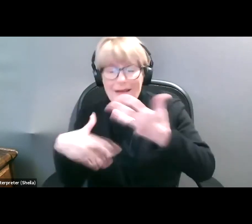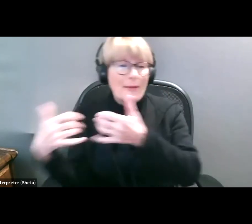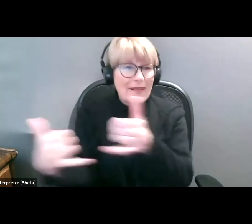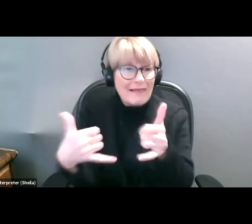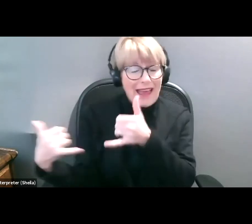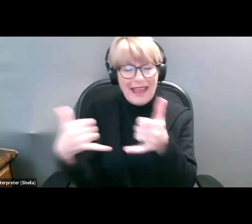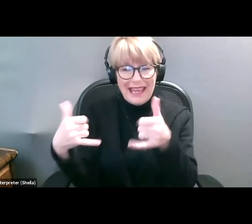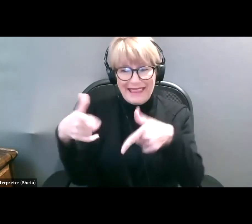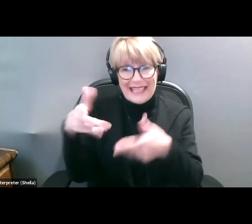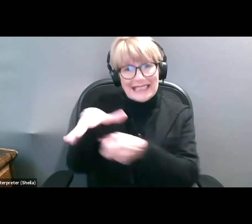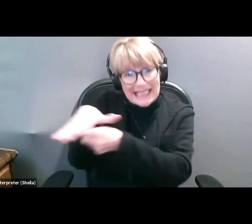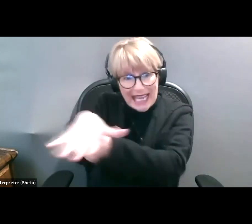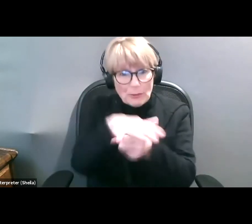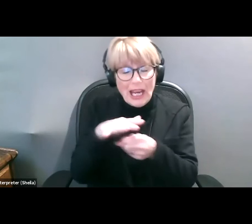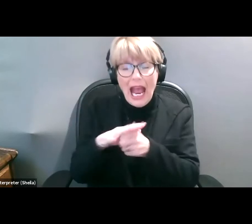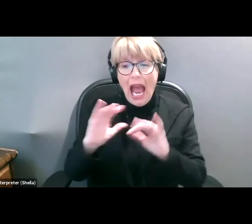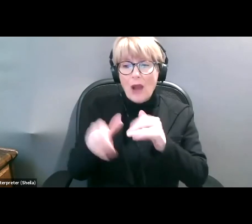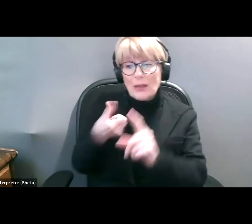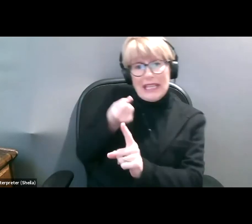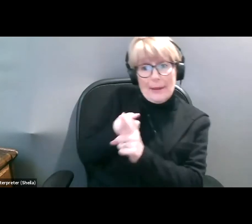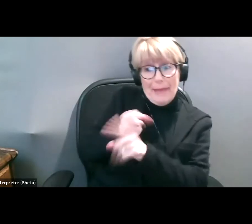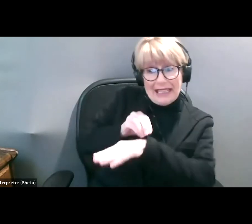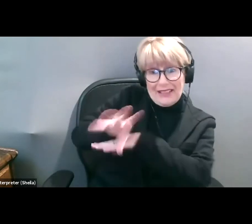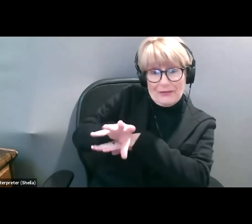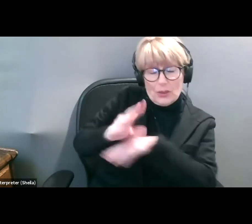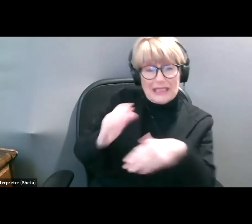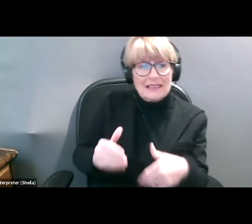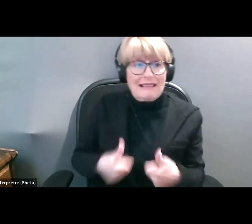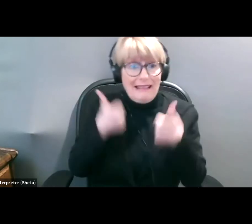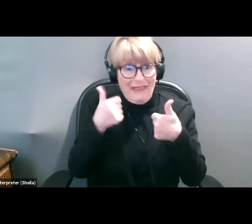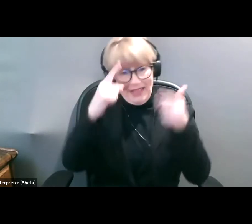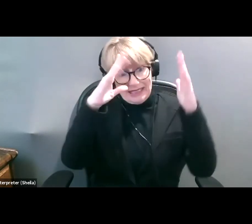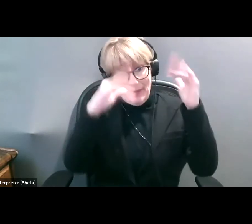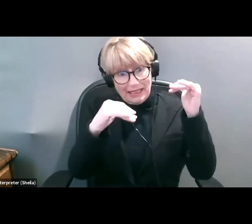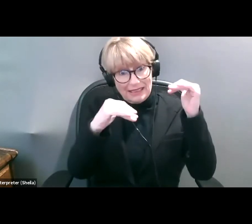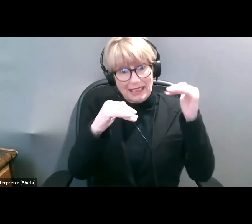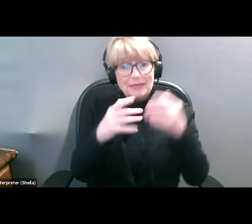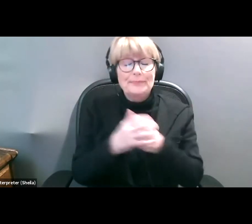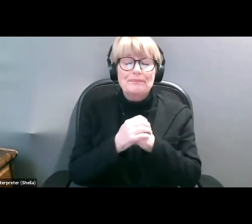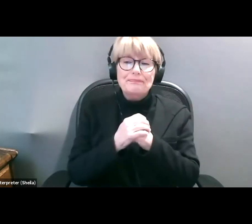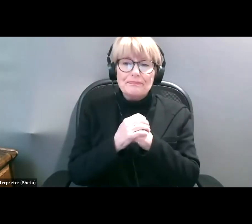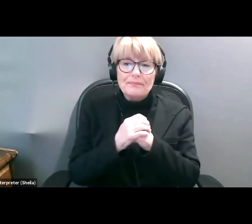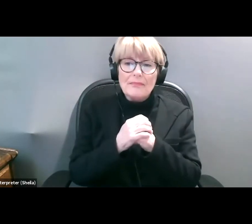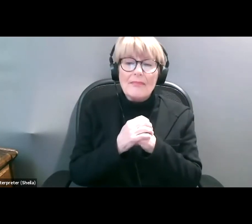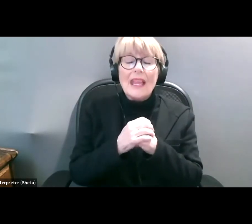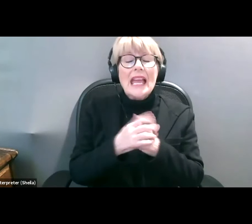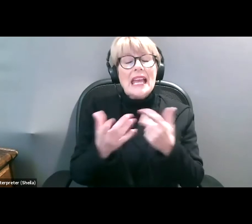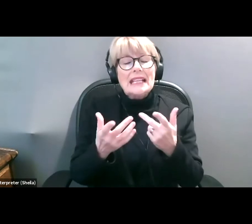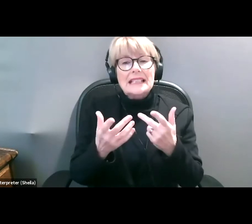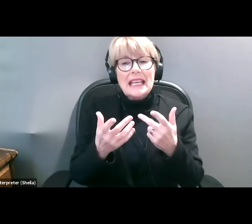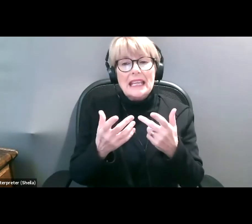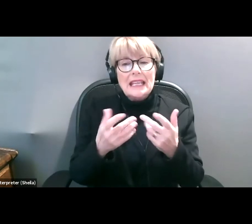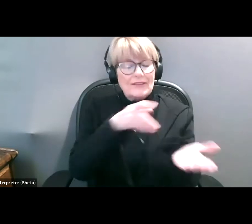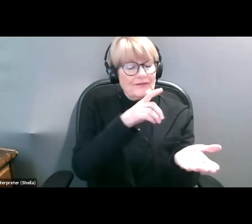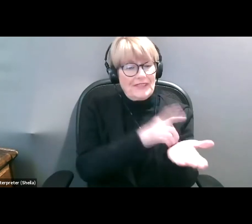How could we really impact life expectancy? So as a physician and as physician leader, I gave up